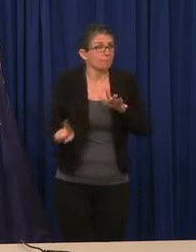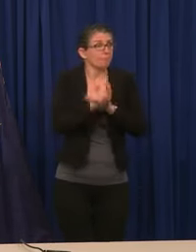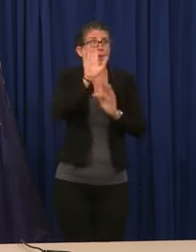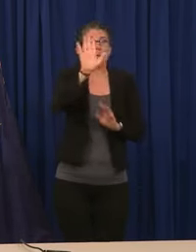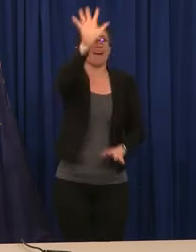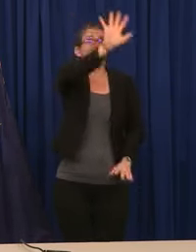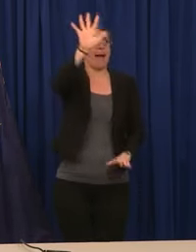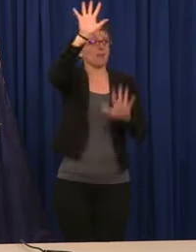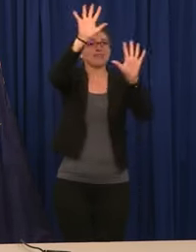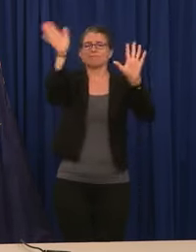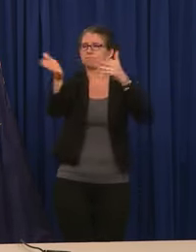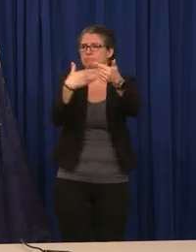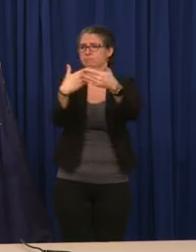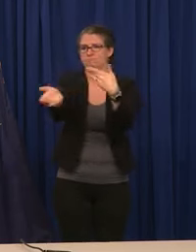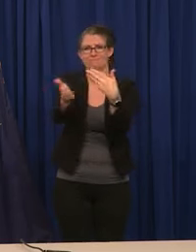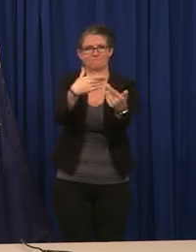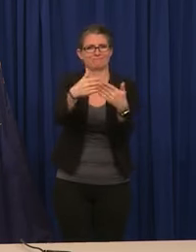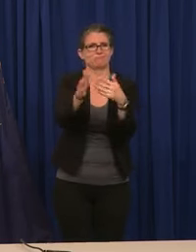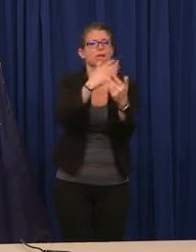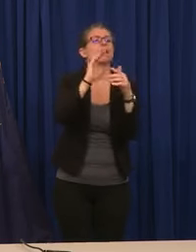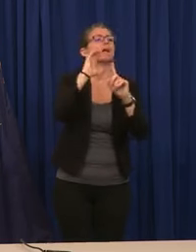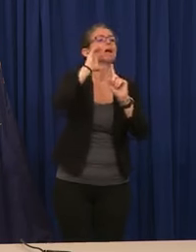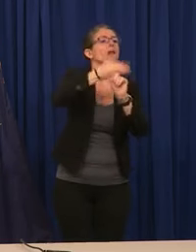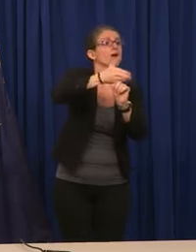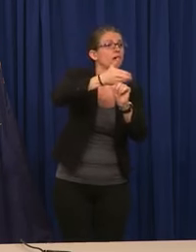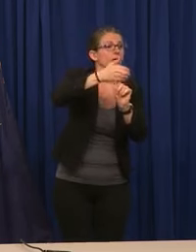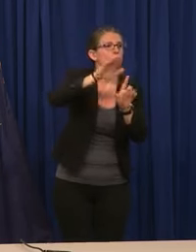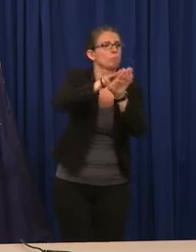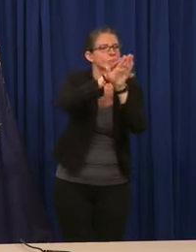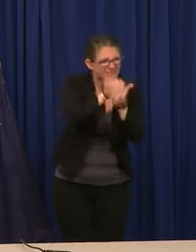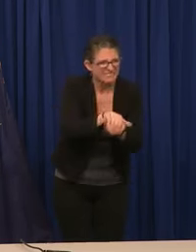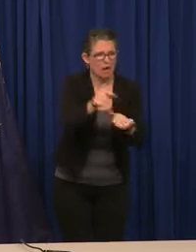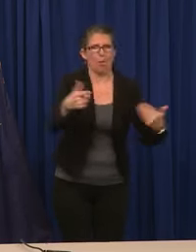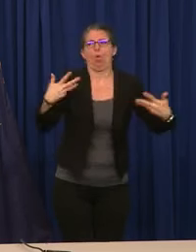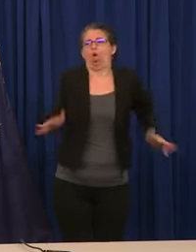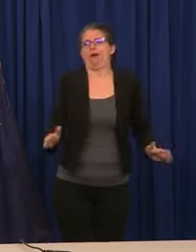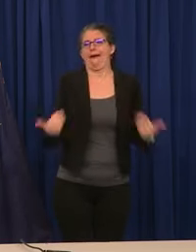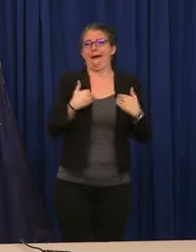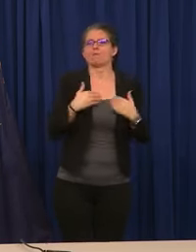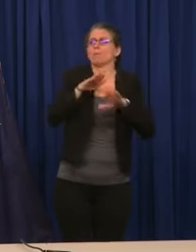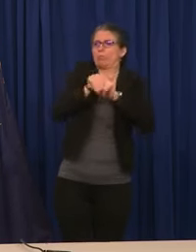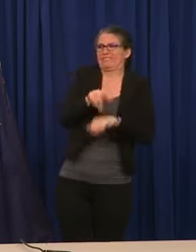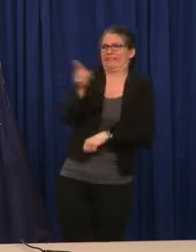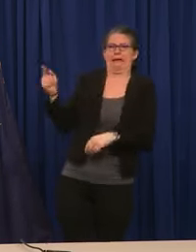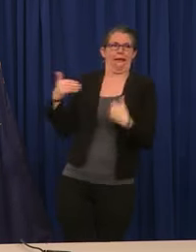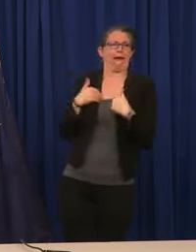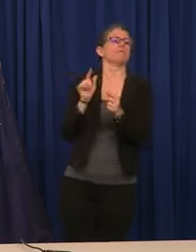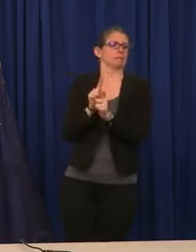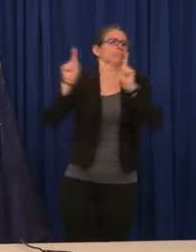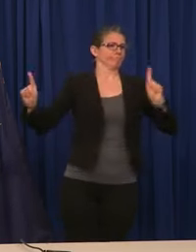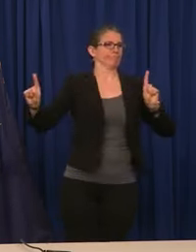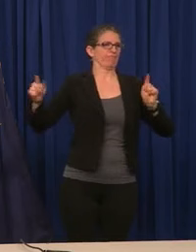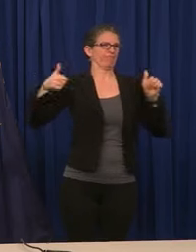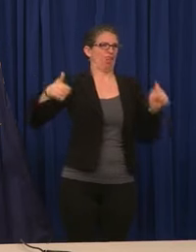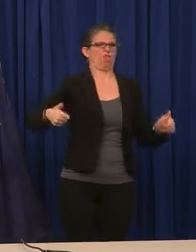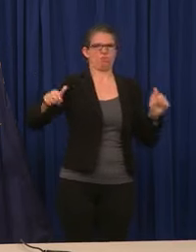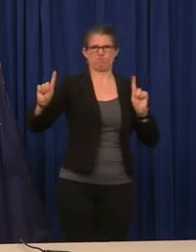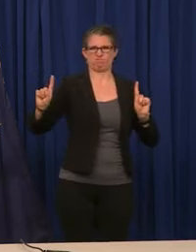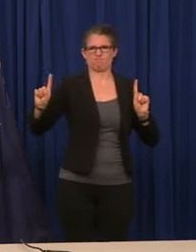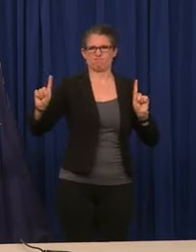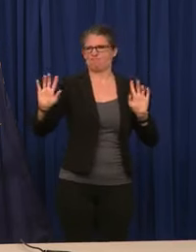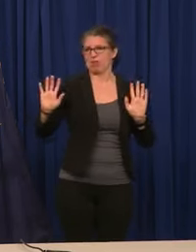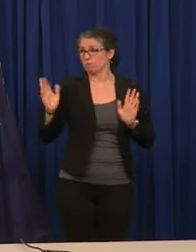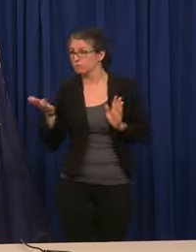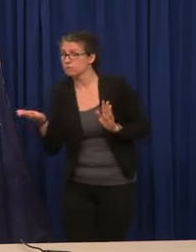going to see if is anyone else on the phone. To the BIW question, I'm sorry. We've been told that the